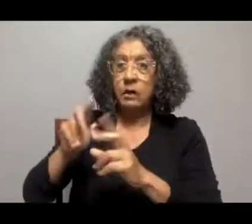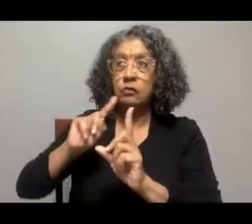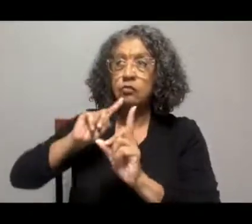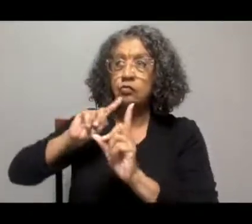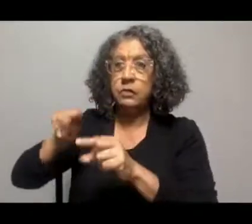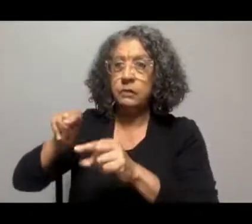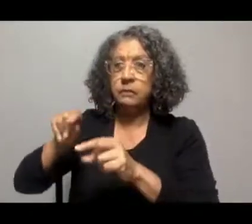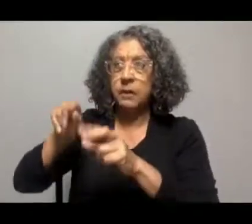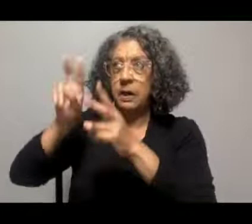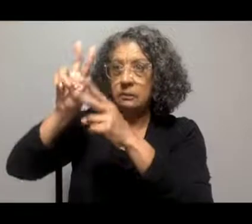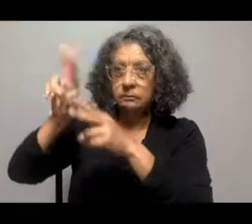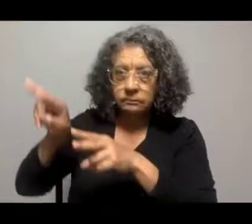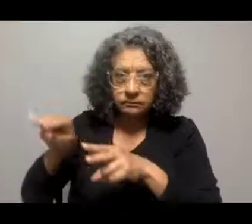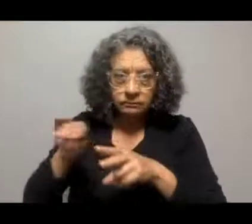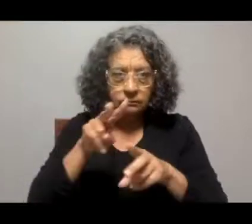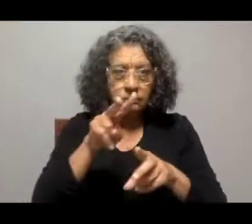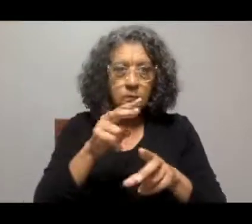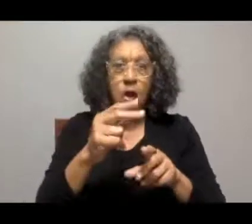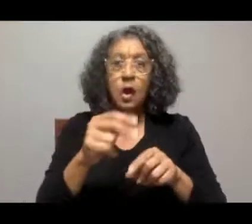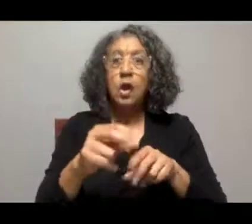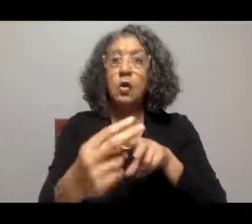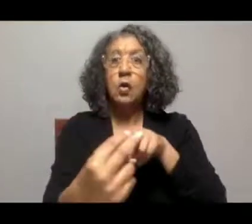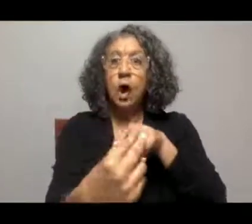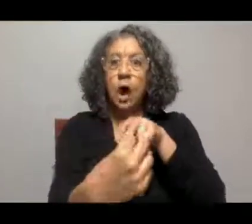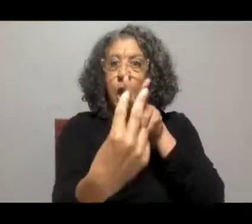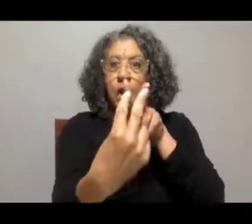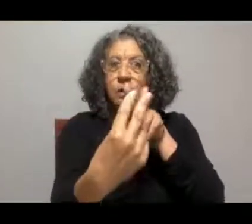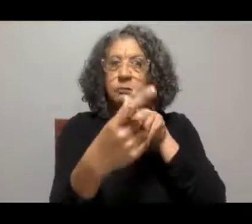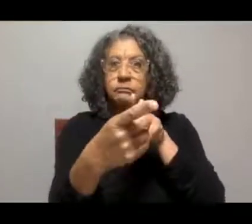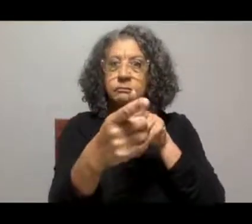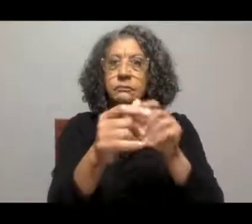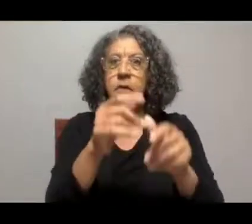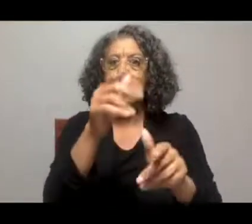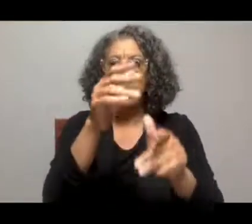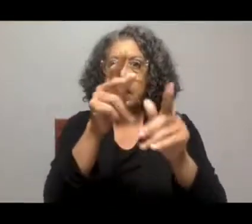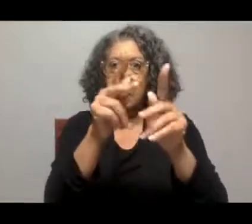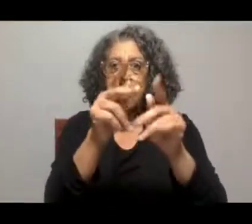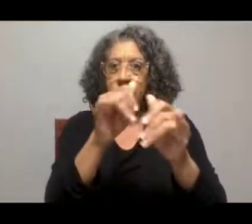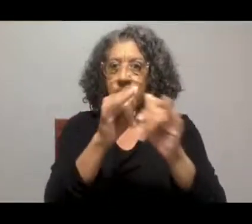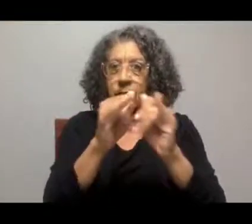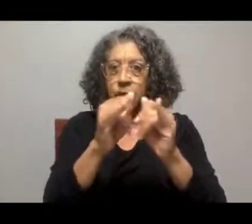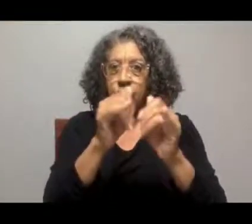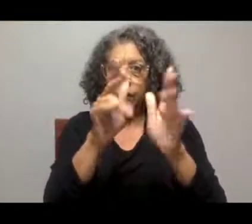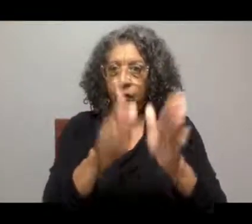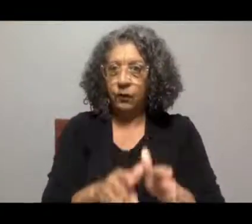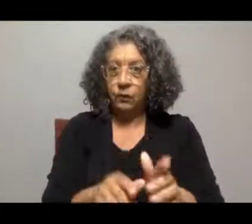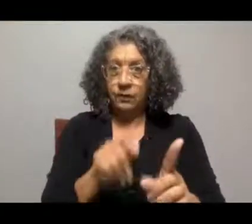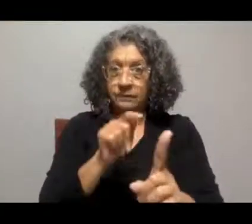And then when you're ready to respond, make sure you look back over at the person who's interviewing you.